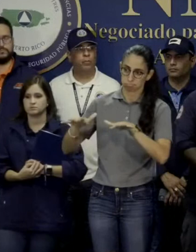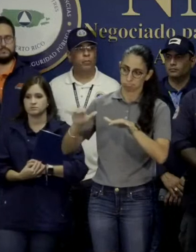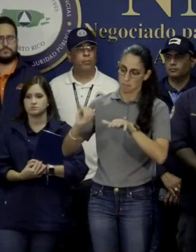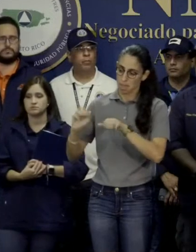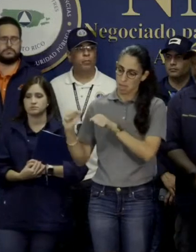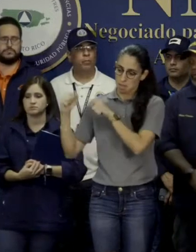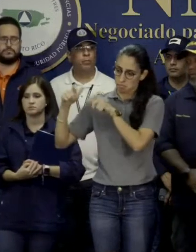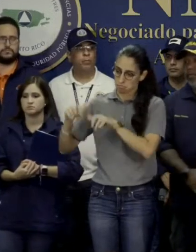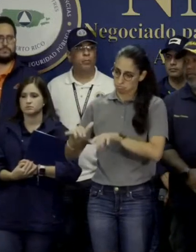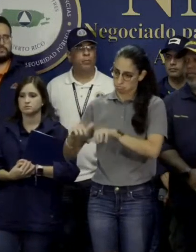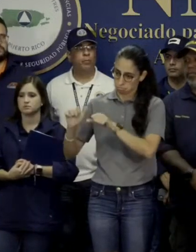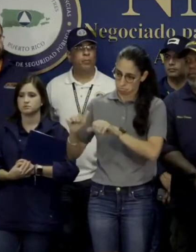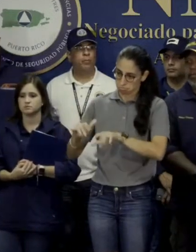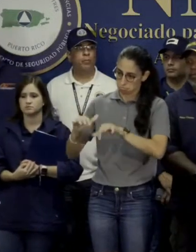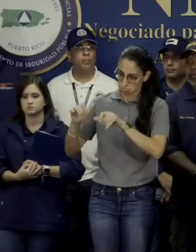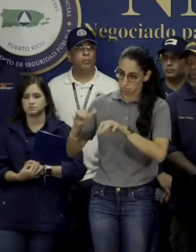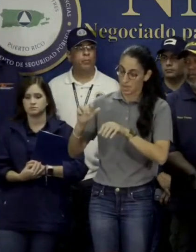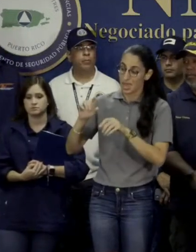the mountainside.